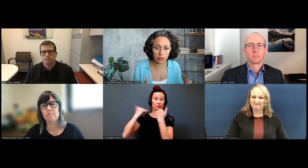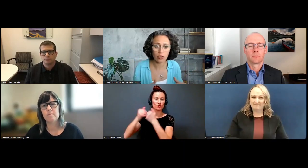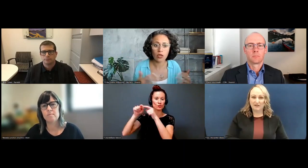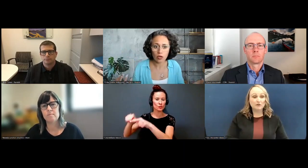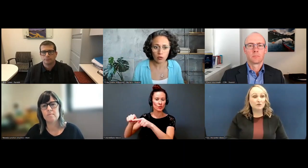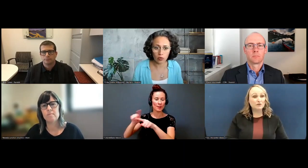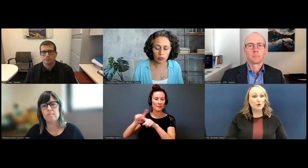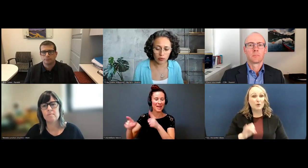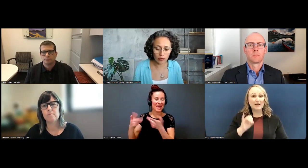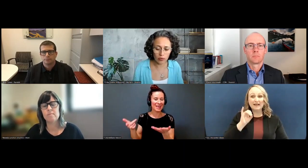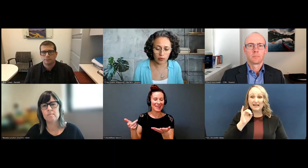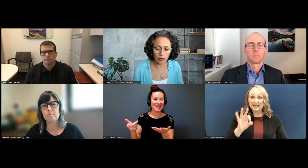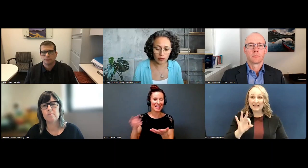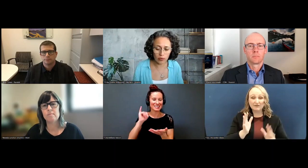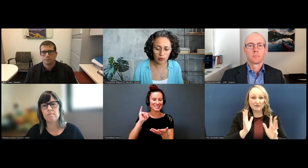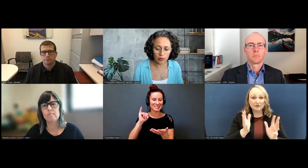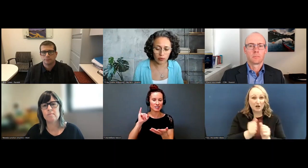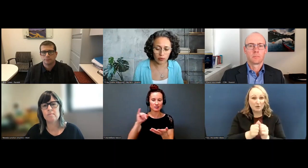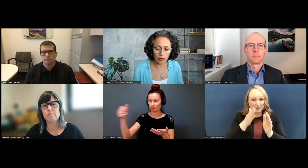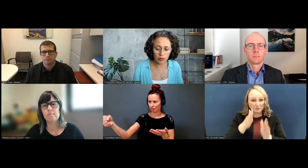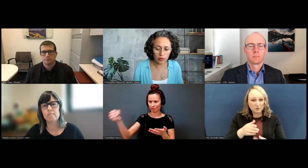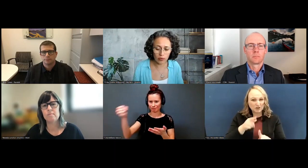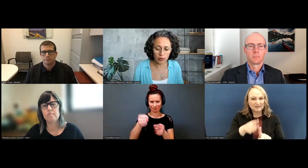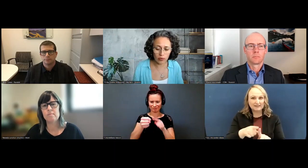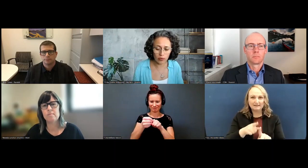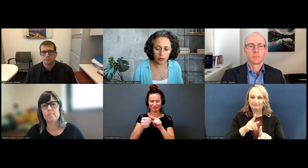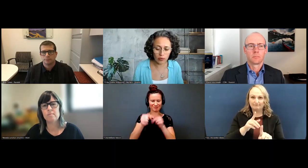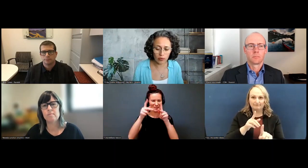direct connection, who